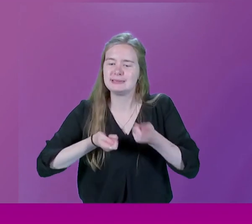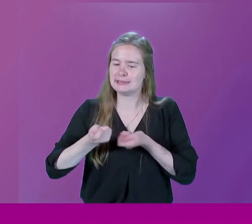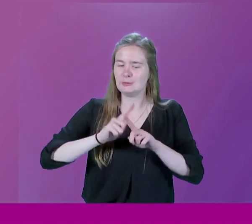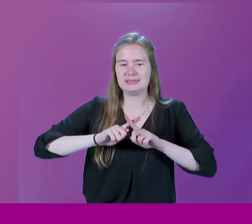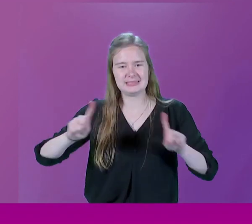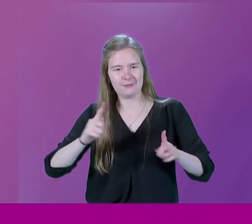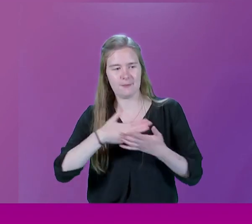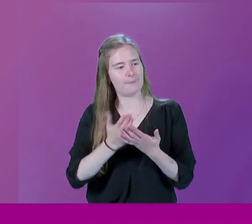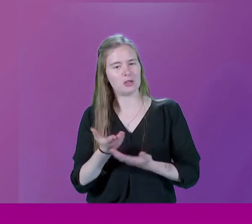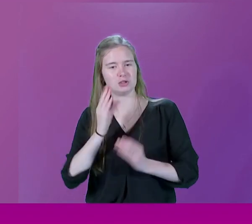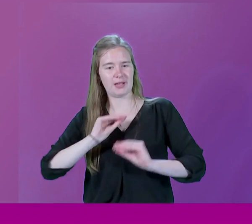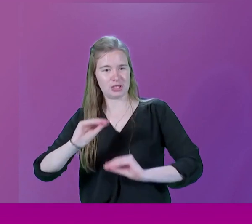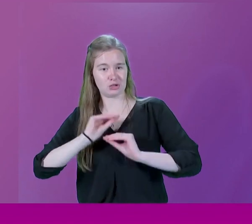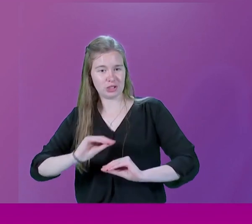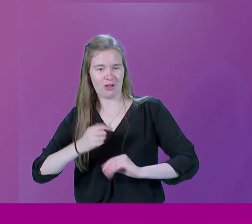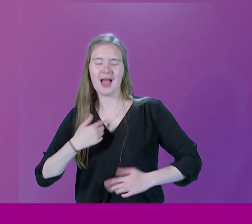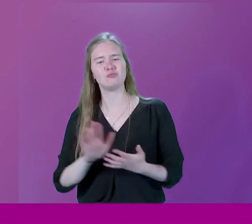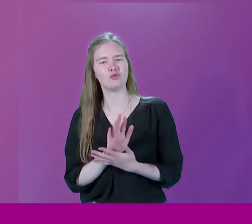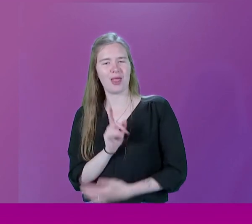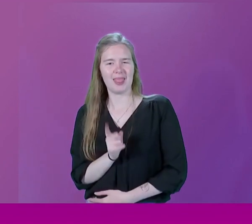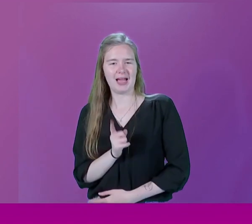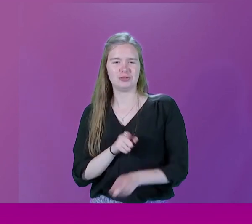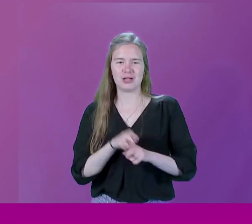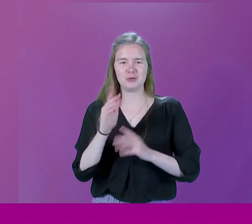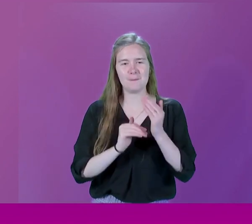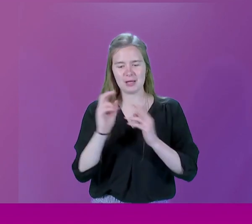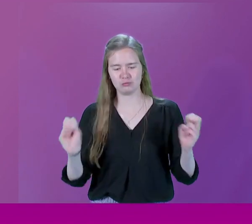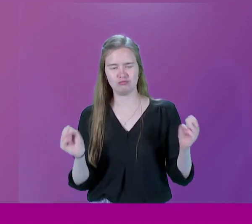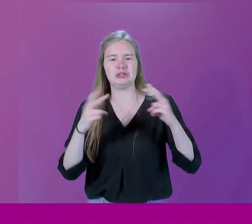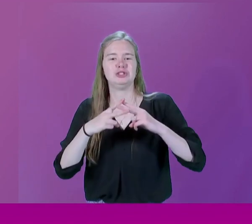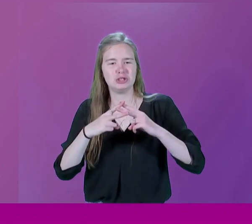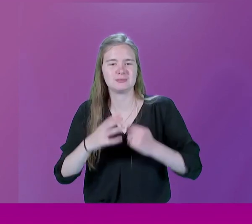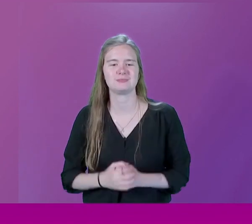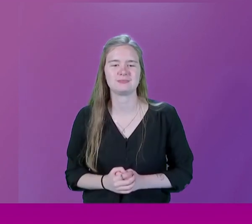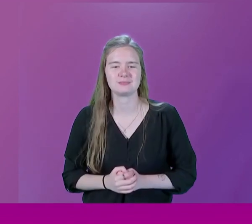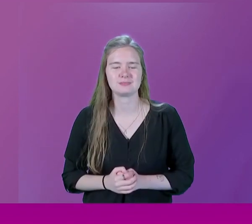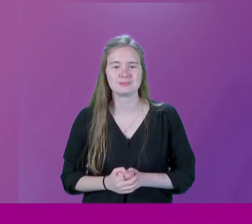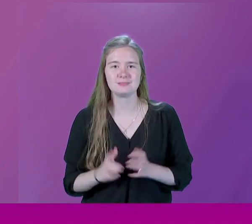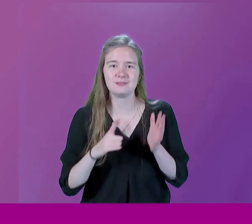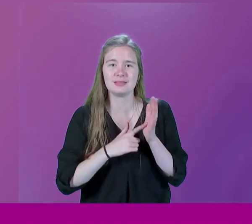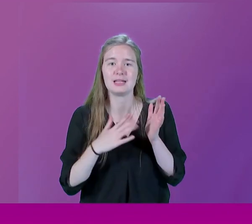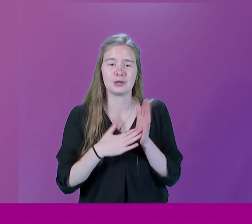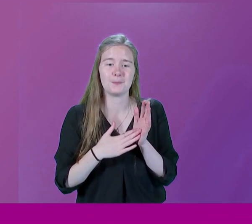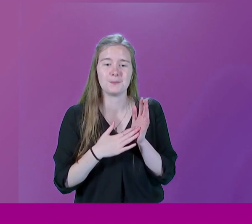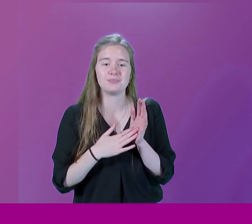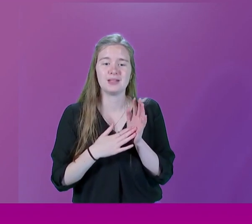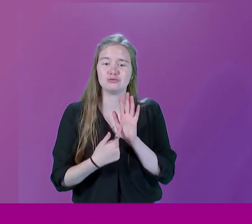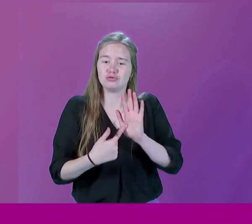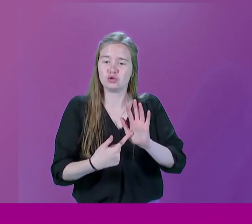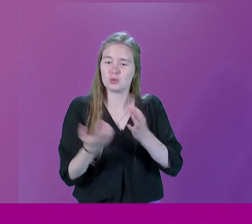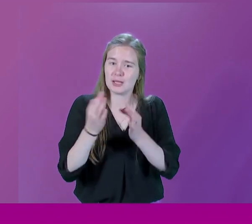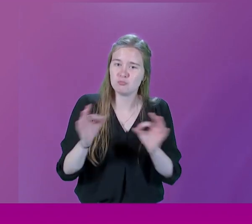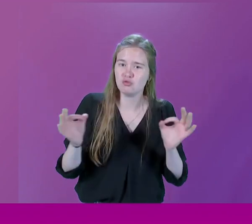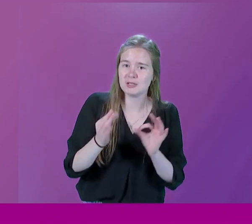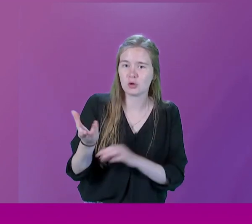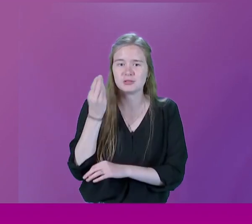aspects of their education. That's what I enjoy, really, building the bridges there. And which just underscores the extent to which music or